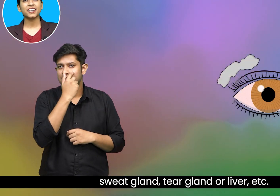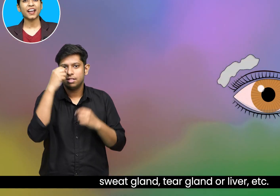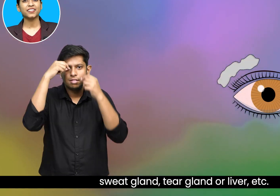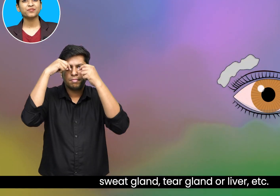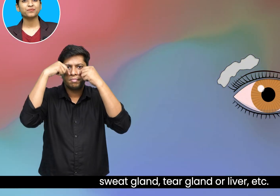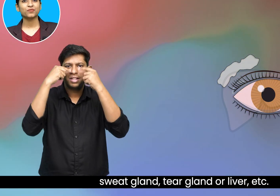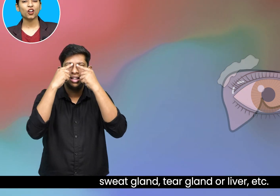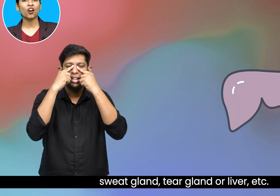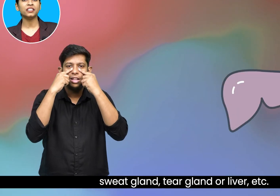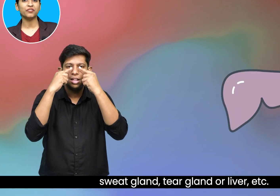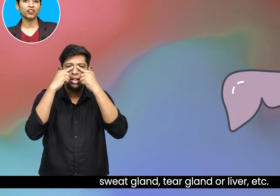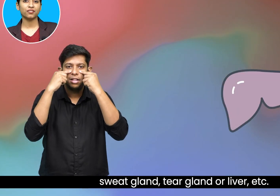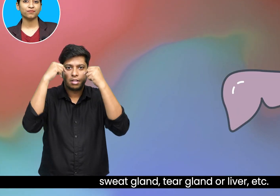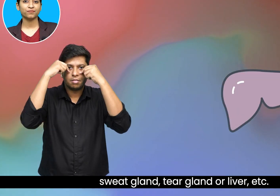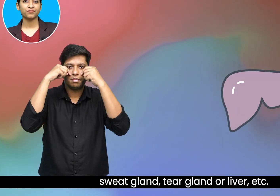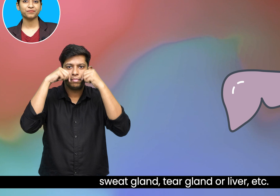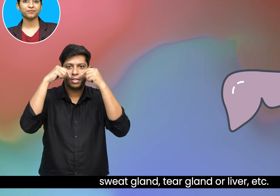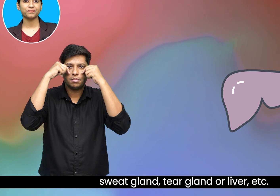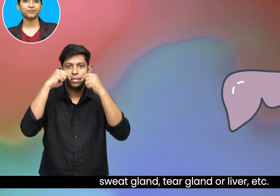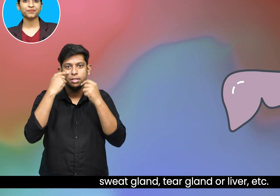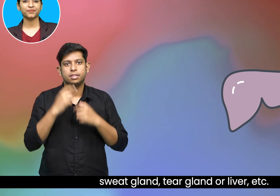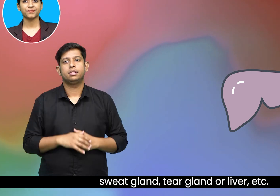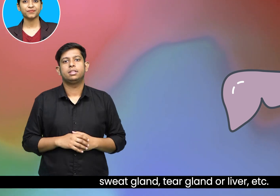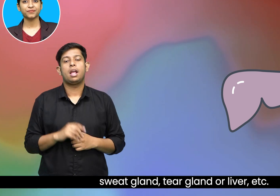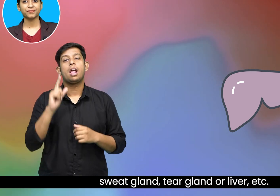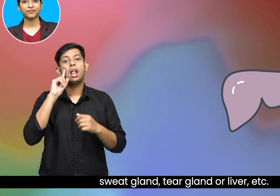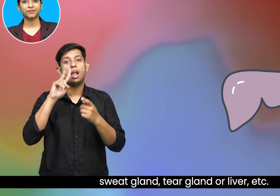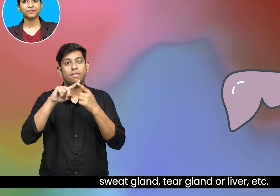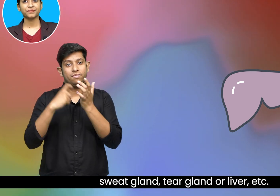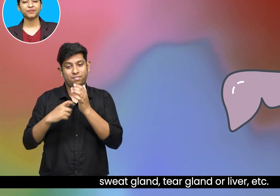tear gland or liver,